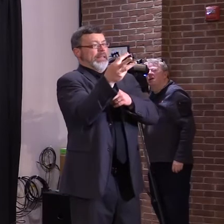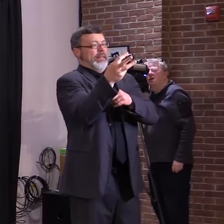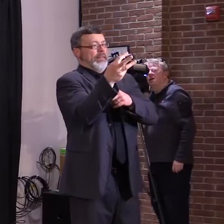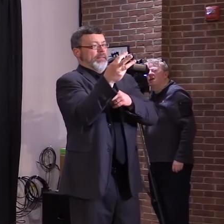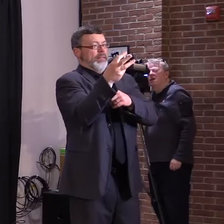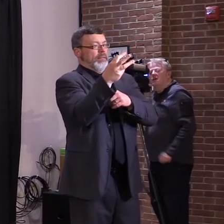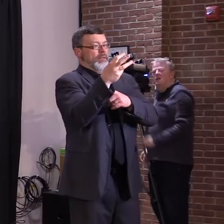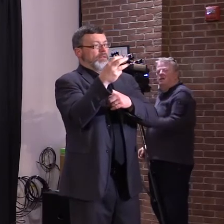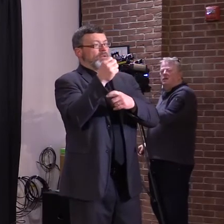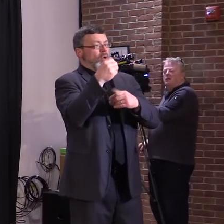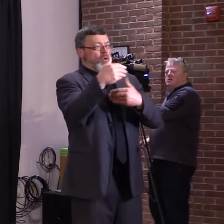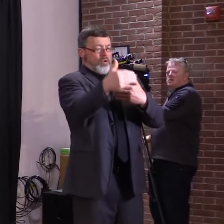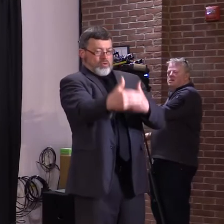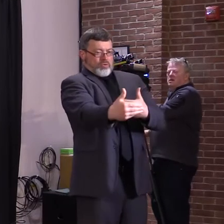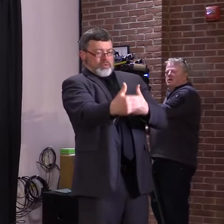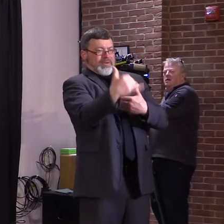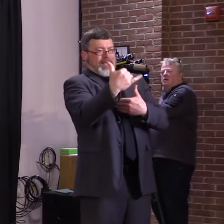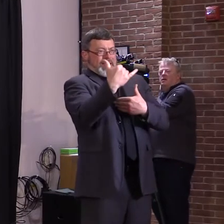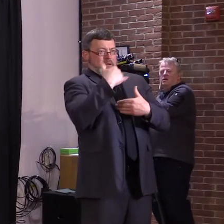and then.